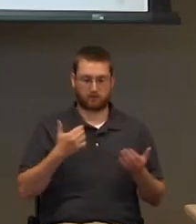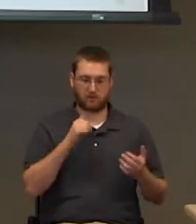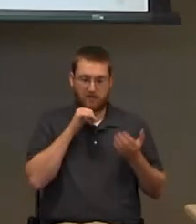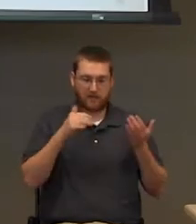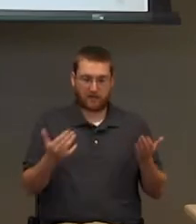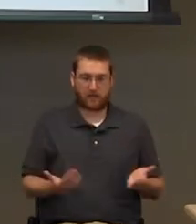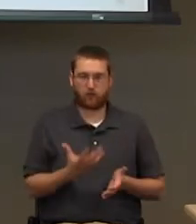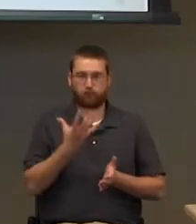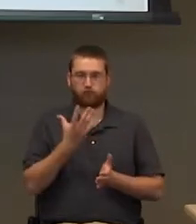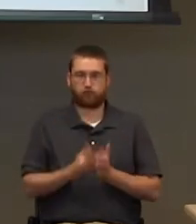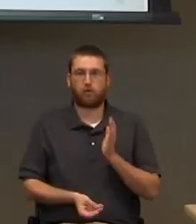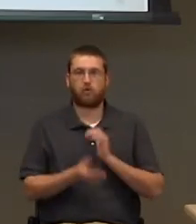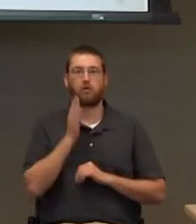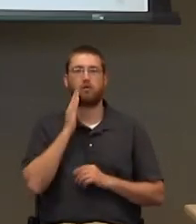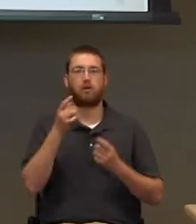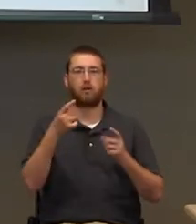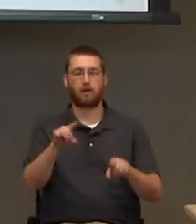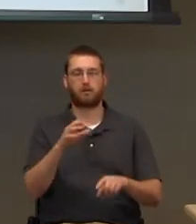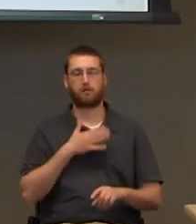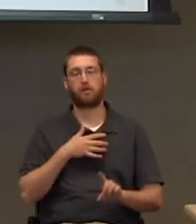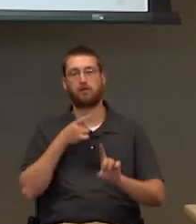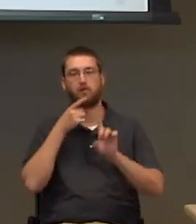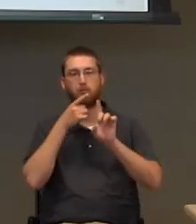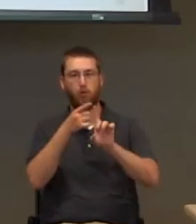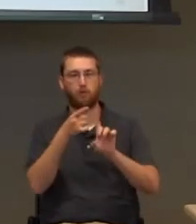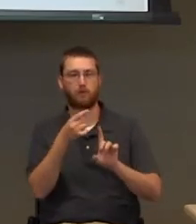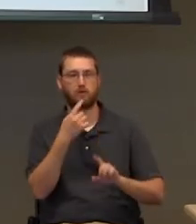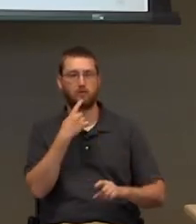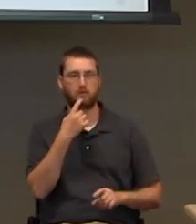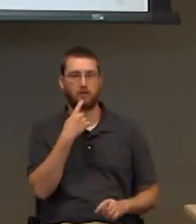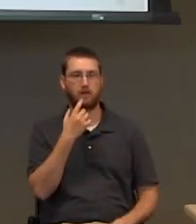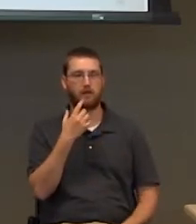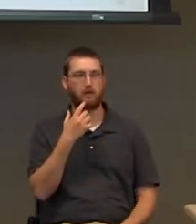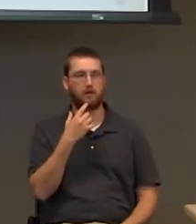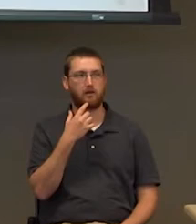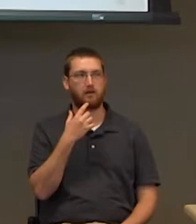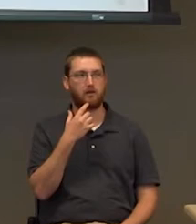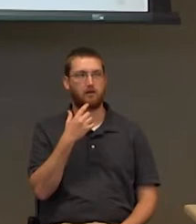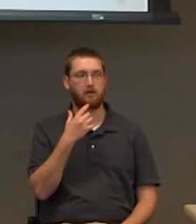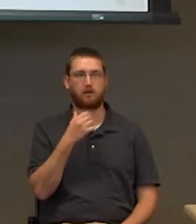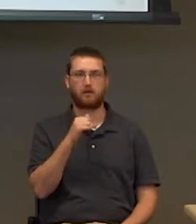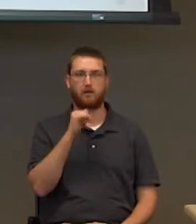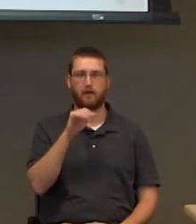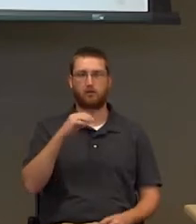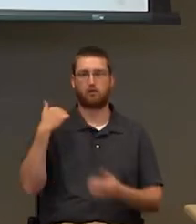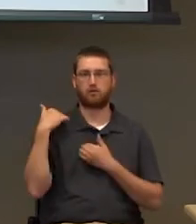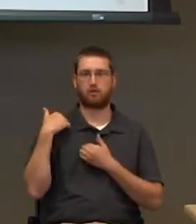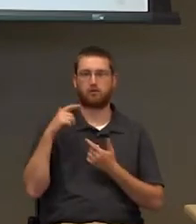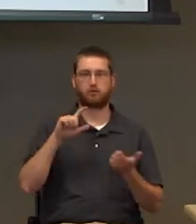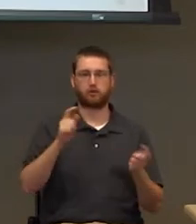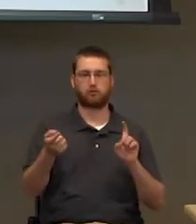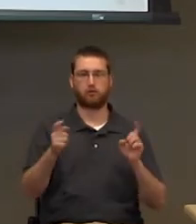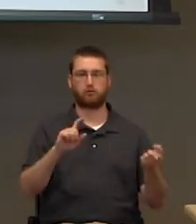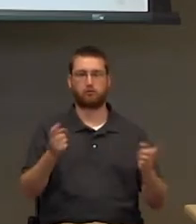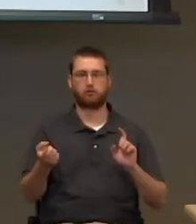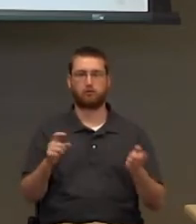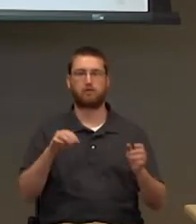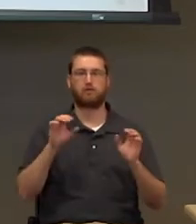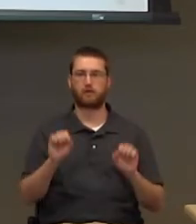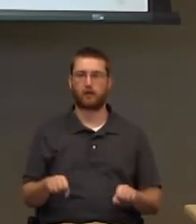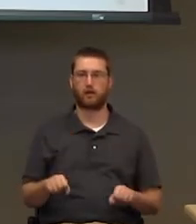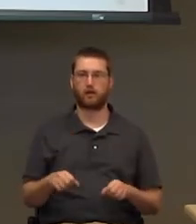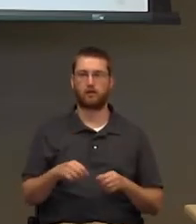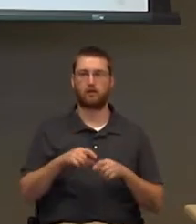community, but on earth. So my point of saying that is that those responsibilities can flip and flop depending upon the